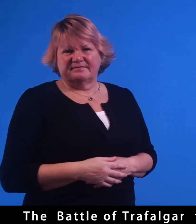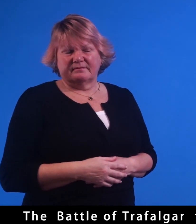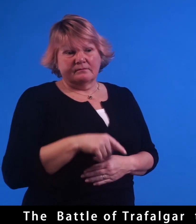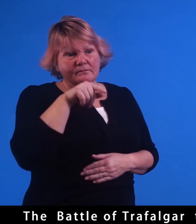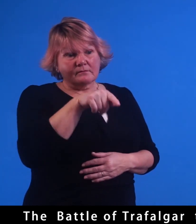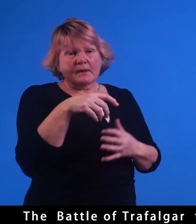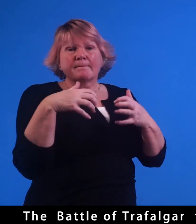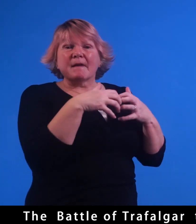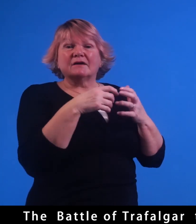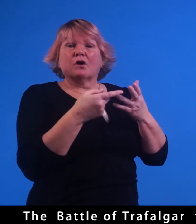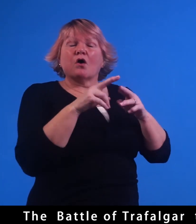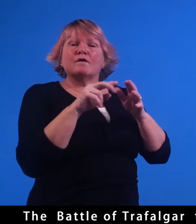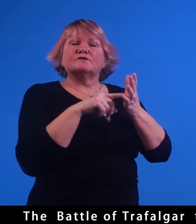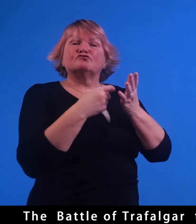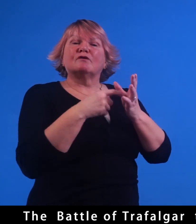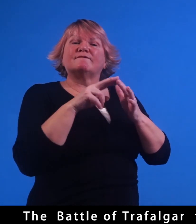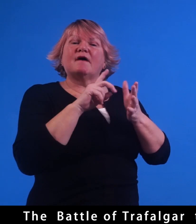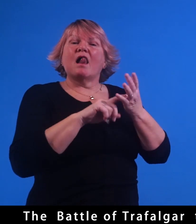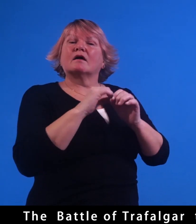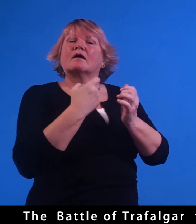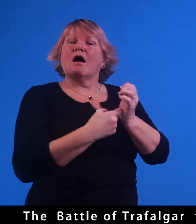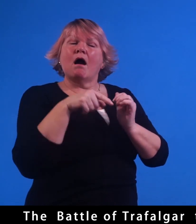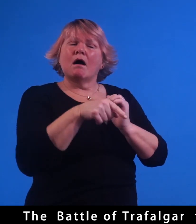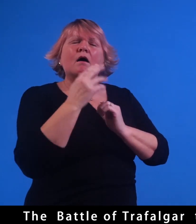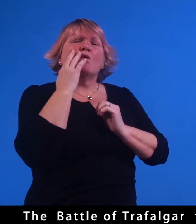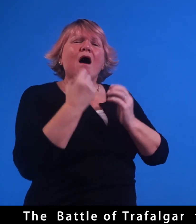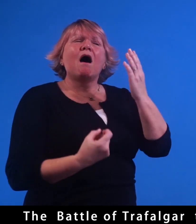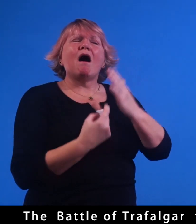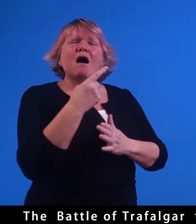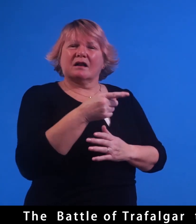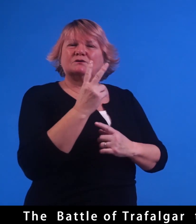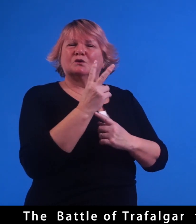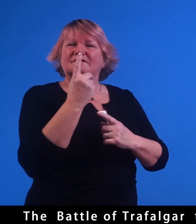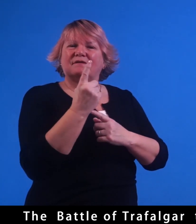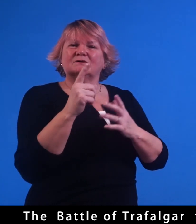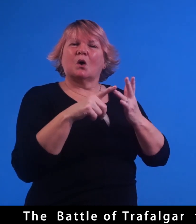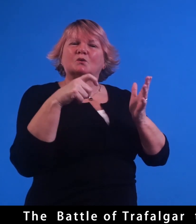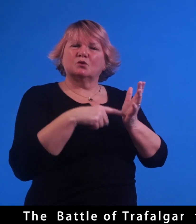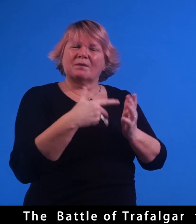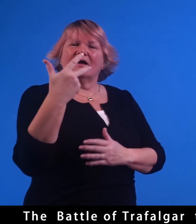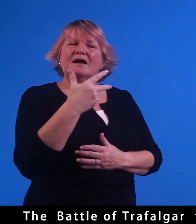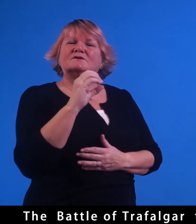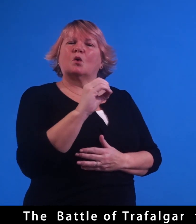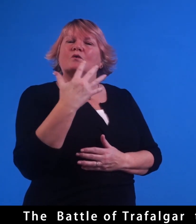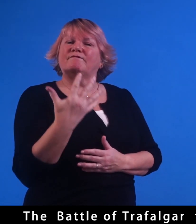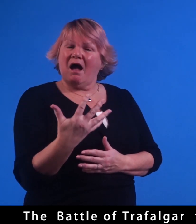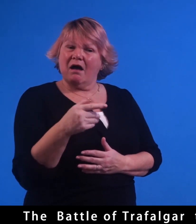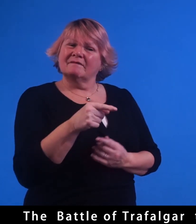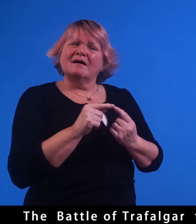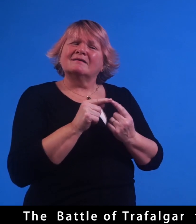The Battle of Trafalgar took place on the 21st of October 1805 near the coast of Cape